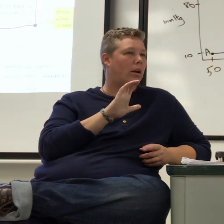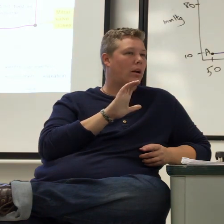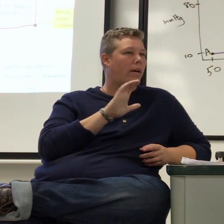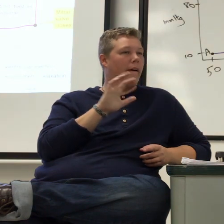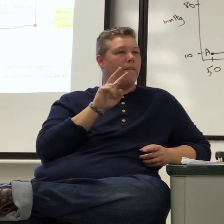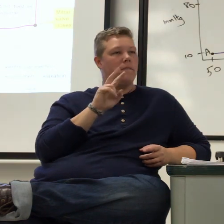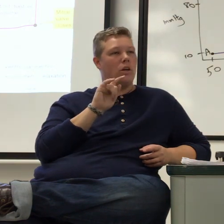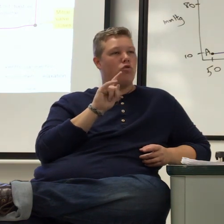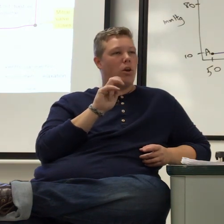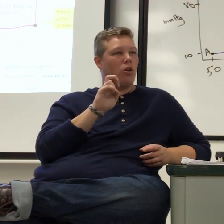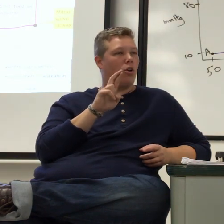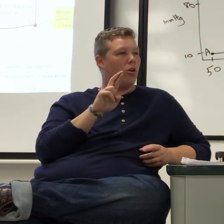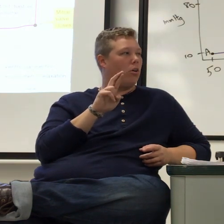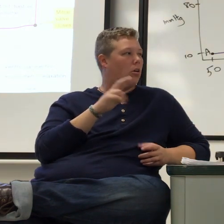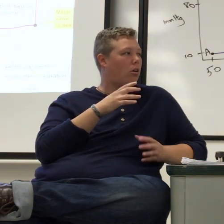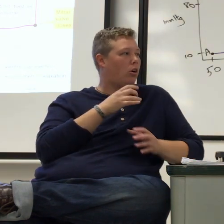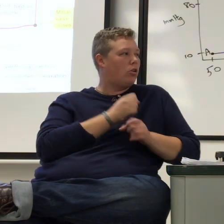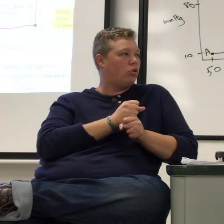Isovolumetric